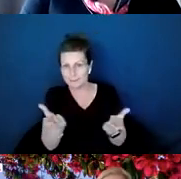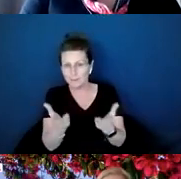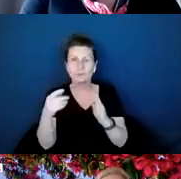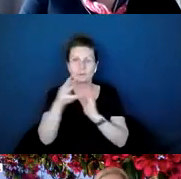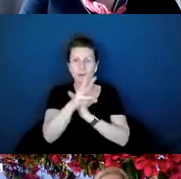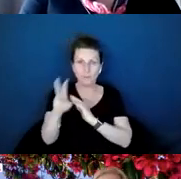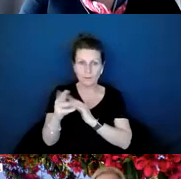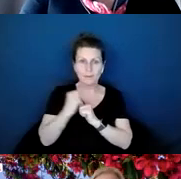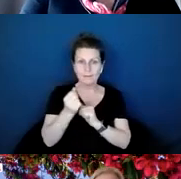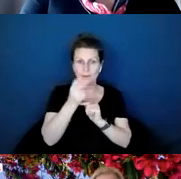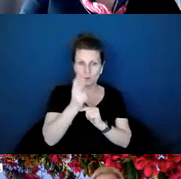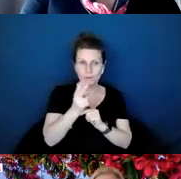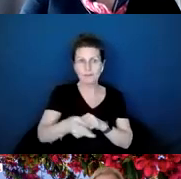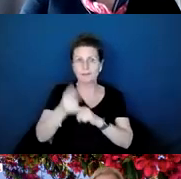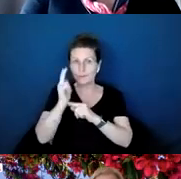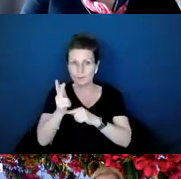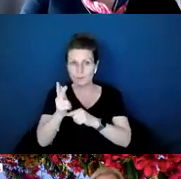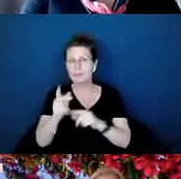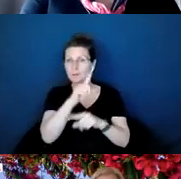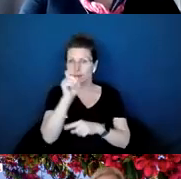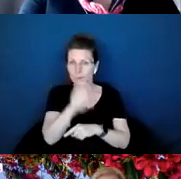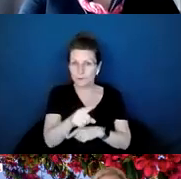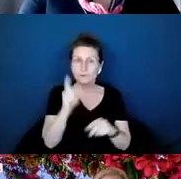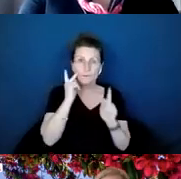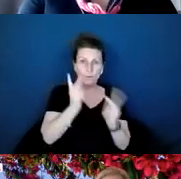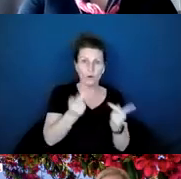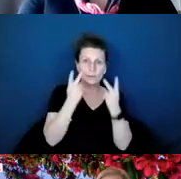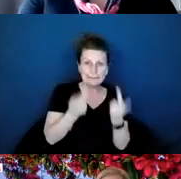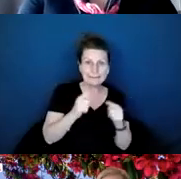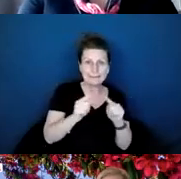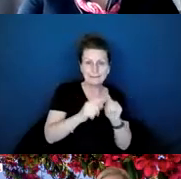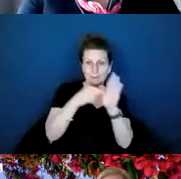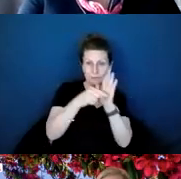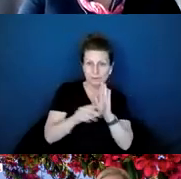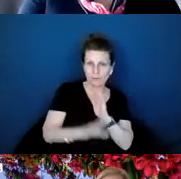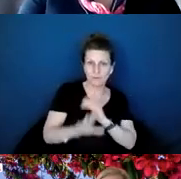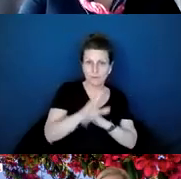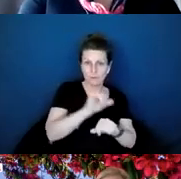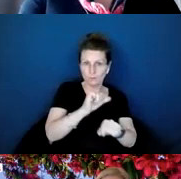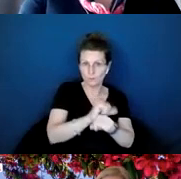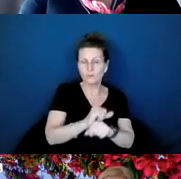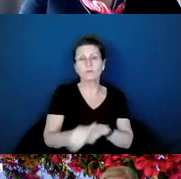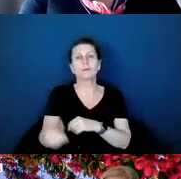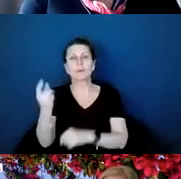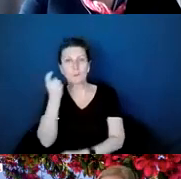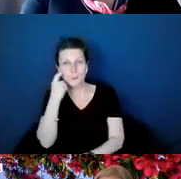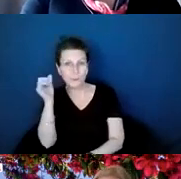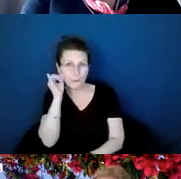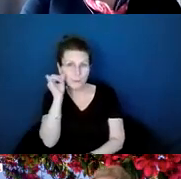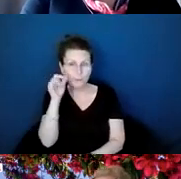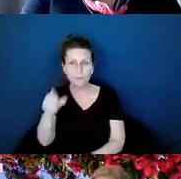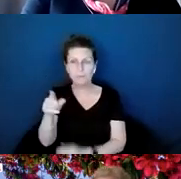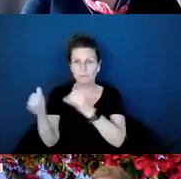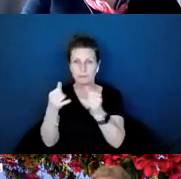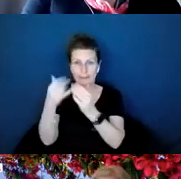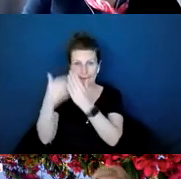two-minute, three-minute, three-questions video series where you can watch and learn about our other researchers more on our YouTube playlist. And don't miss our latest